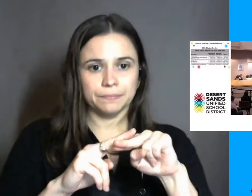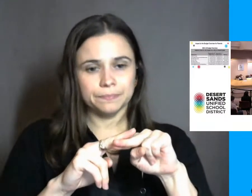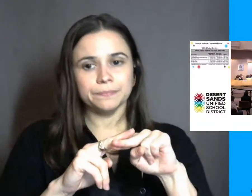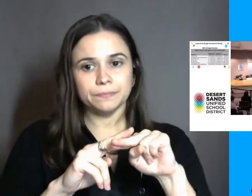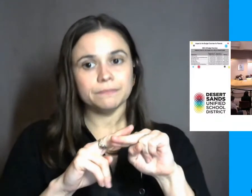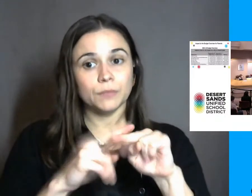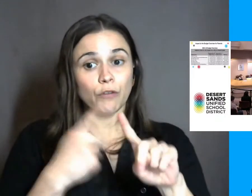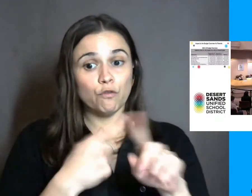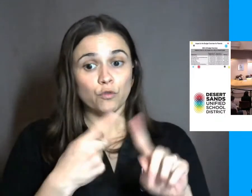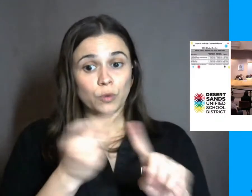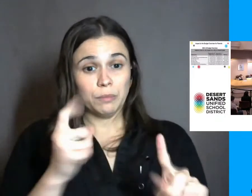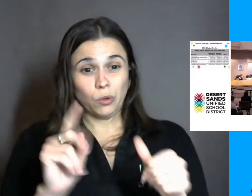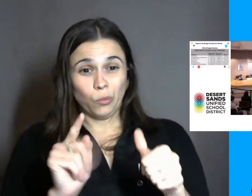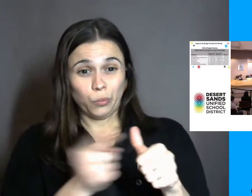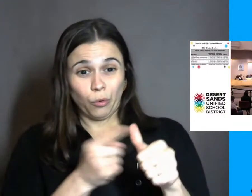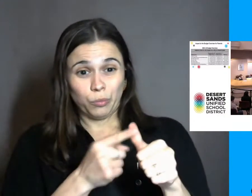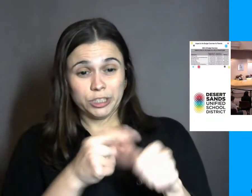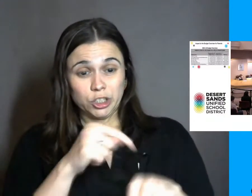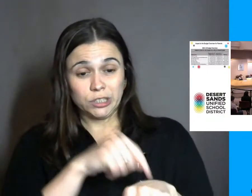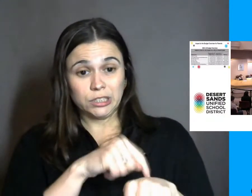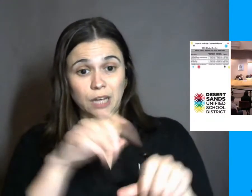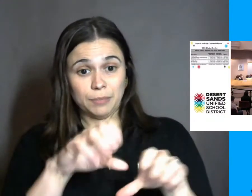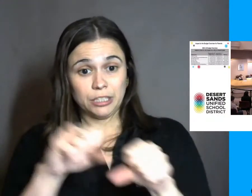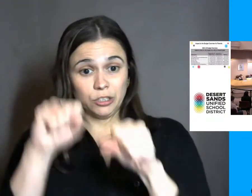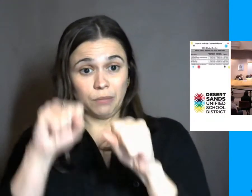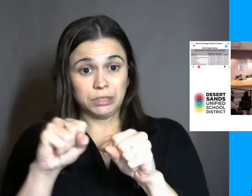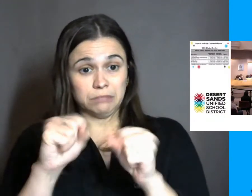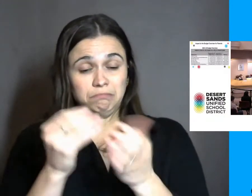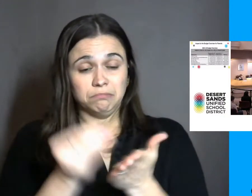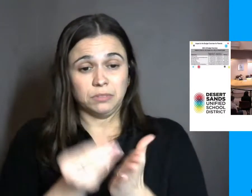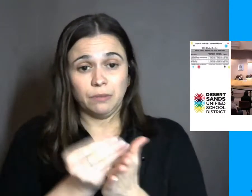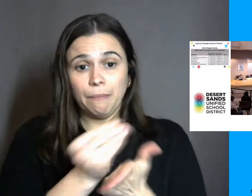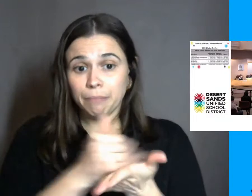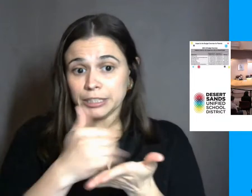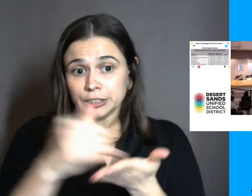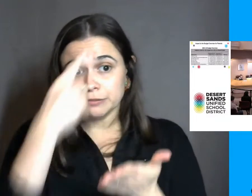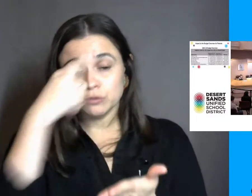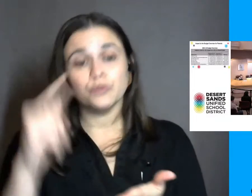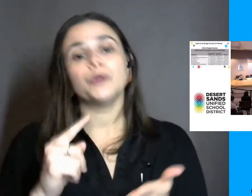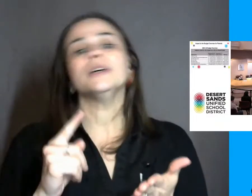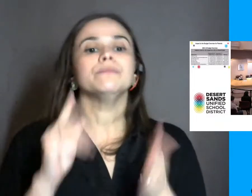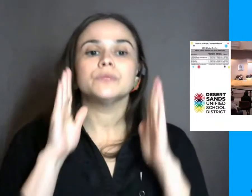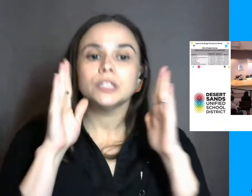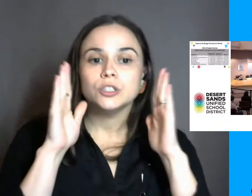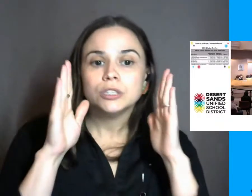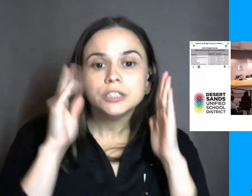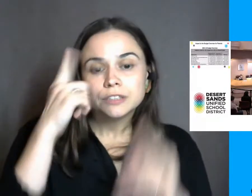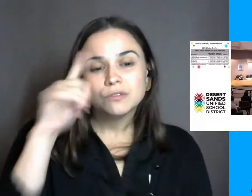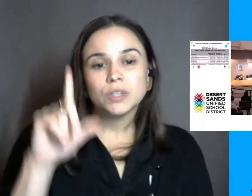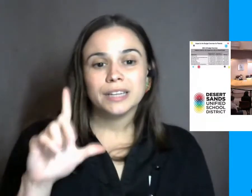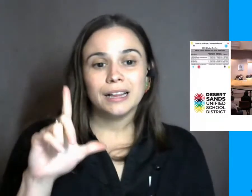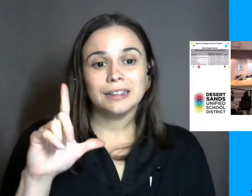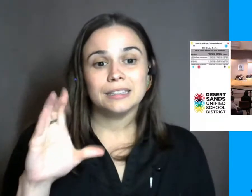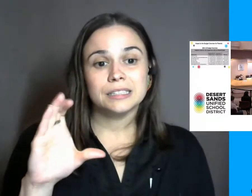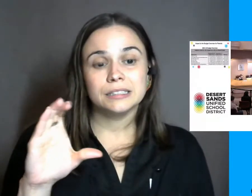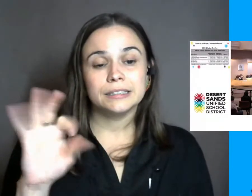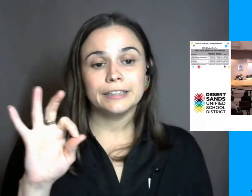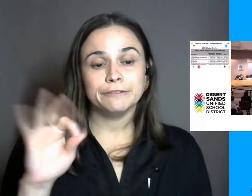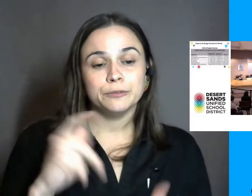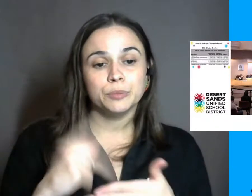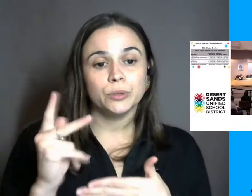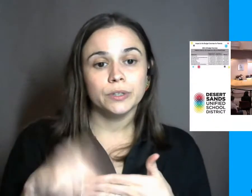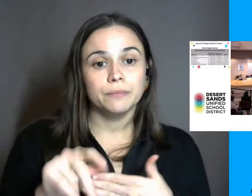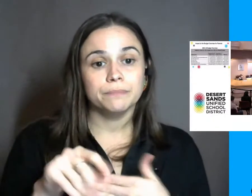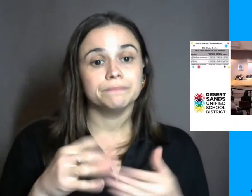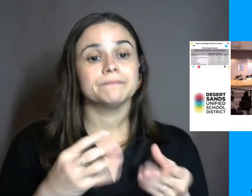when we adopted the budget is the LCFF supplemental concentration, and that was the augmentation to the LCFF program. And a lot of the other increases